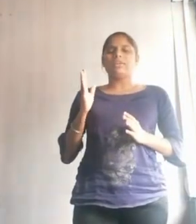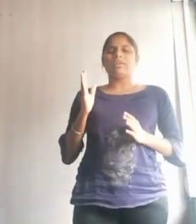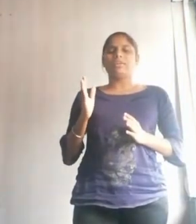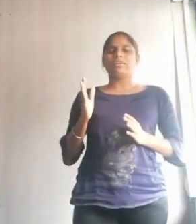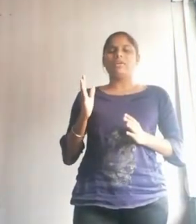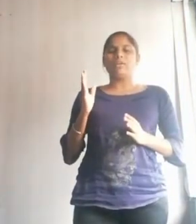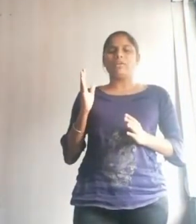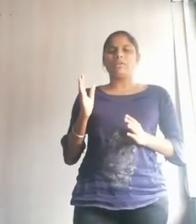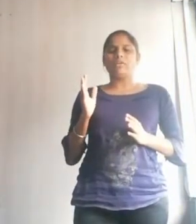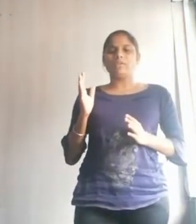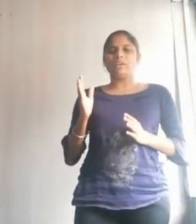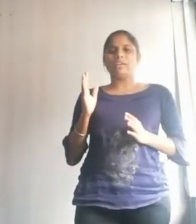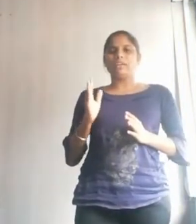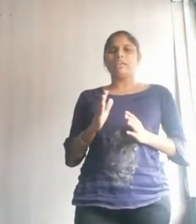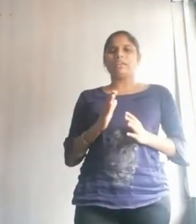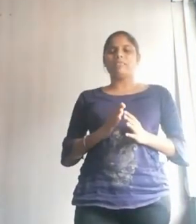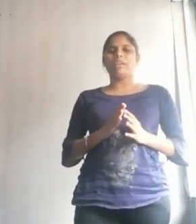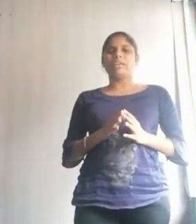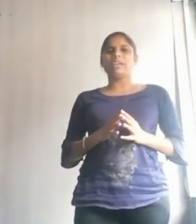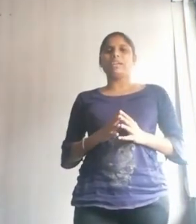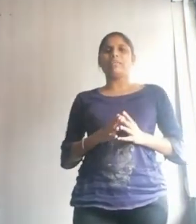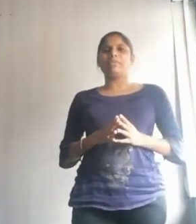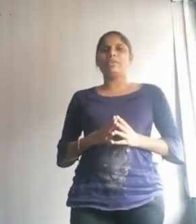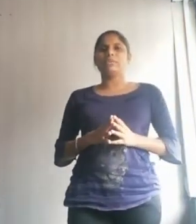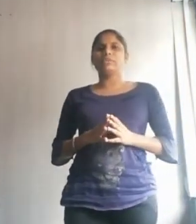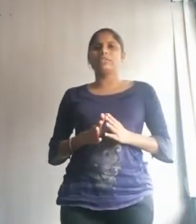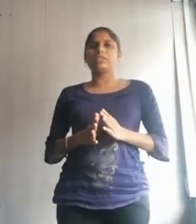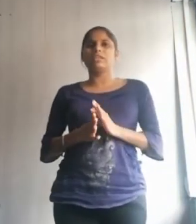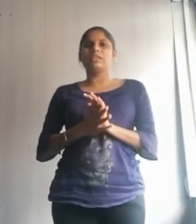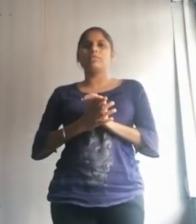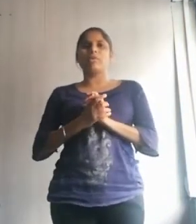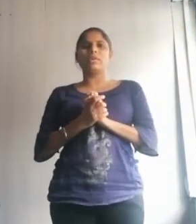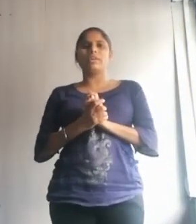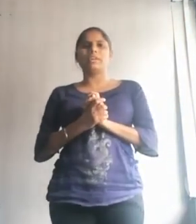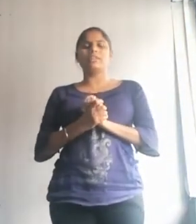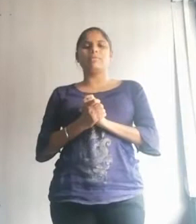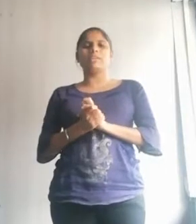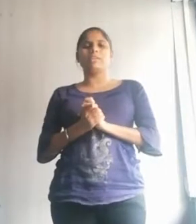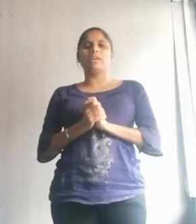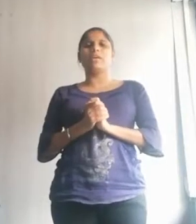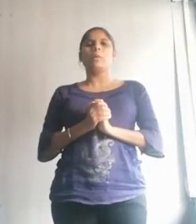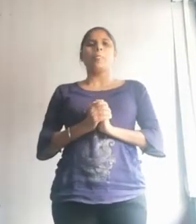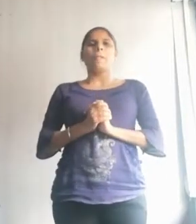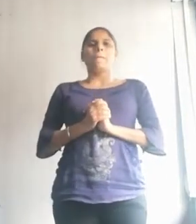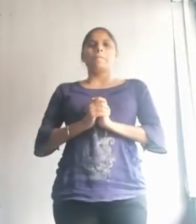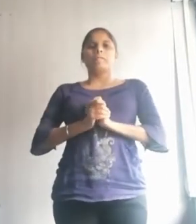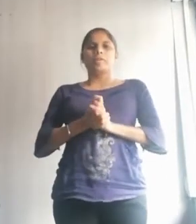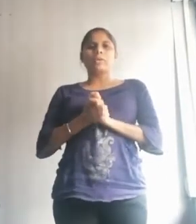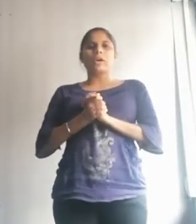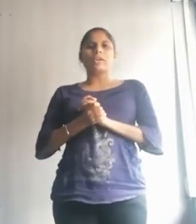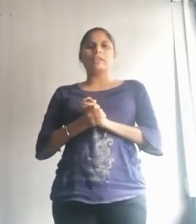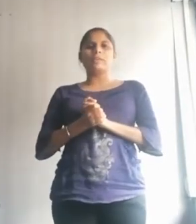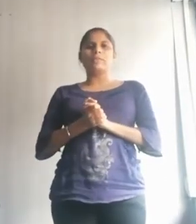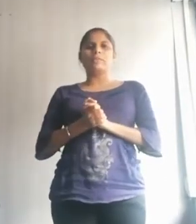Java dot long dot iterable. They can be used in the for each method. The for each